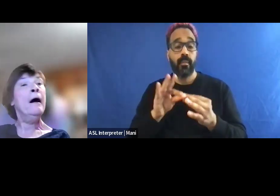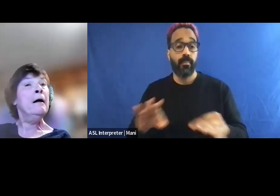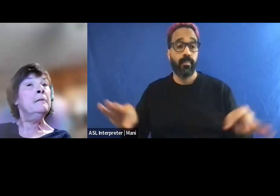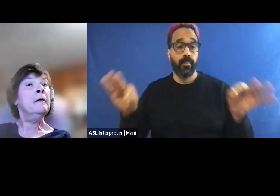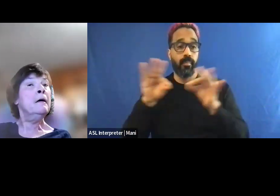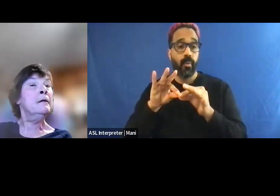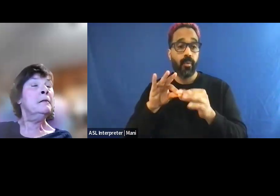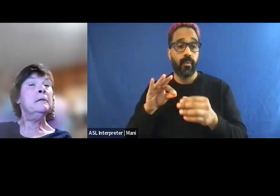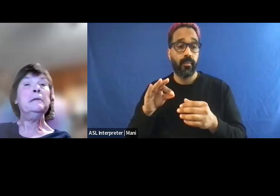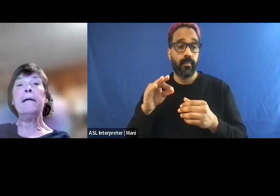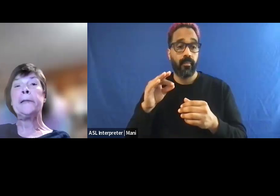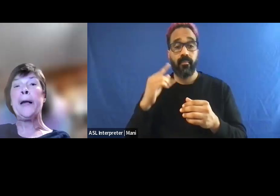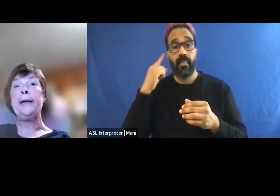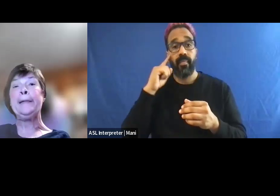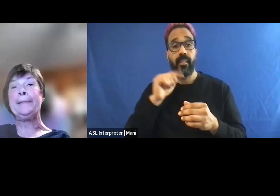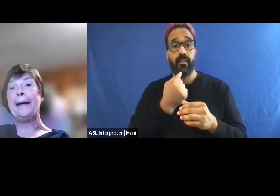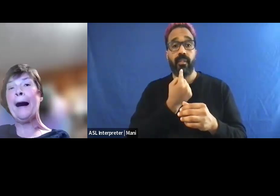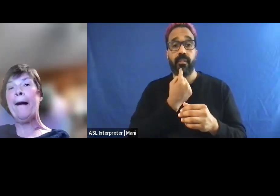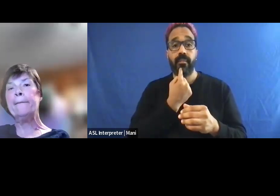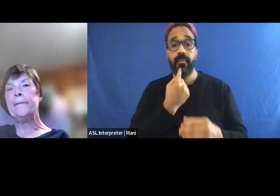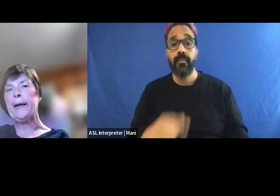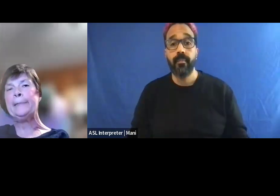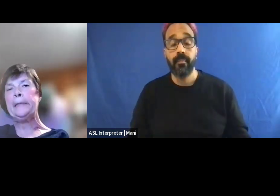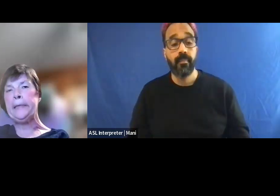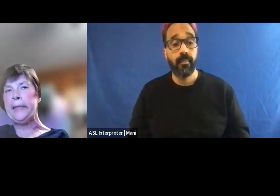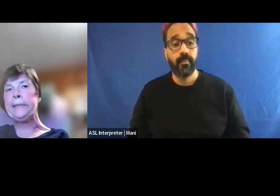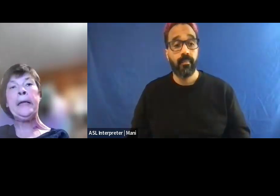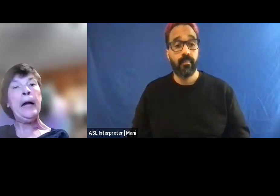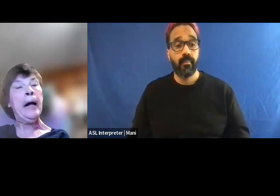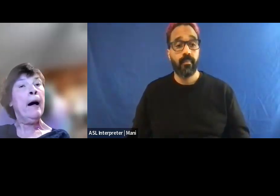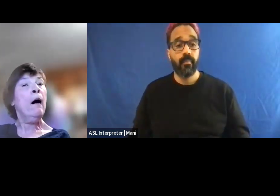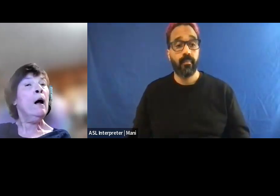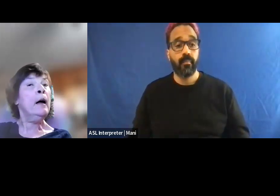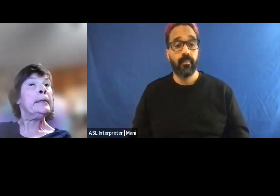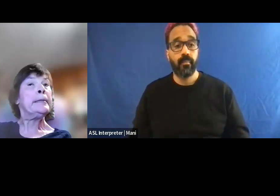services. Don't get me wrong, we were just